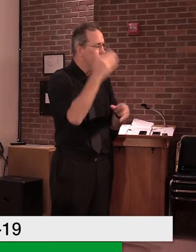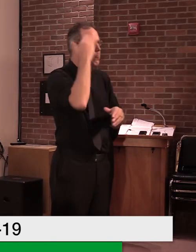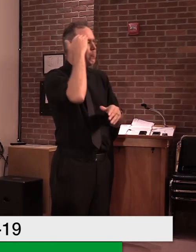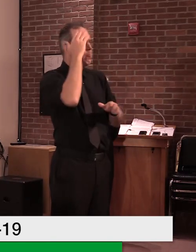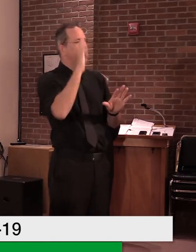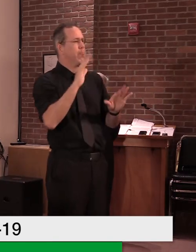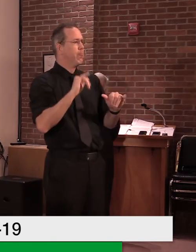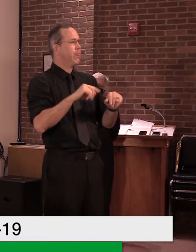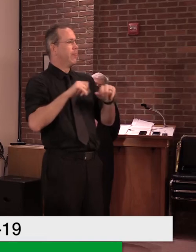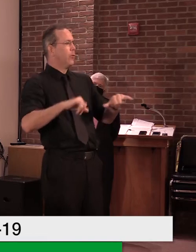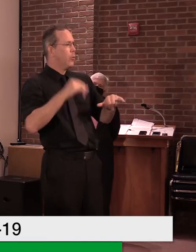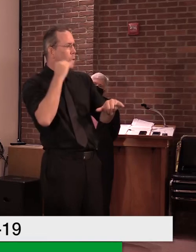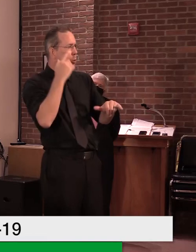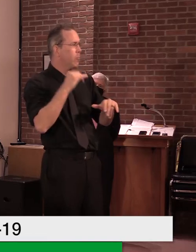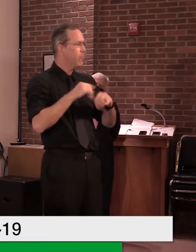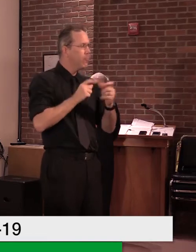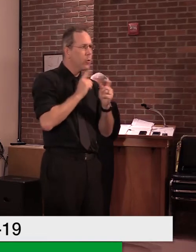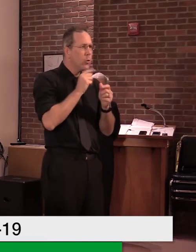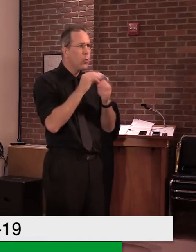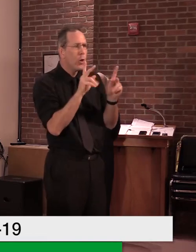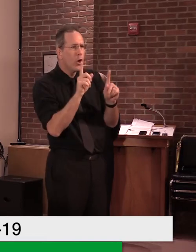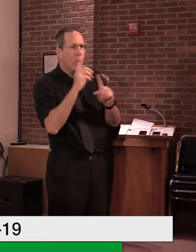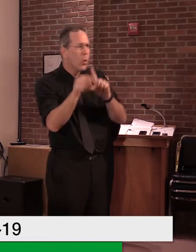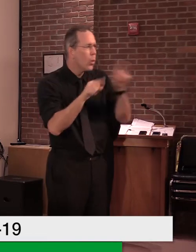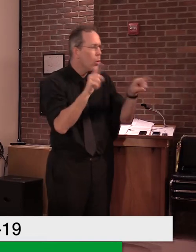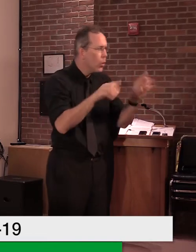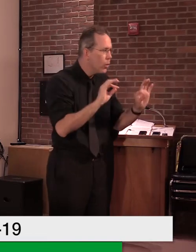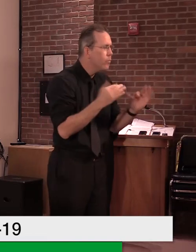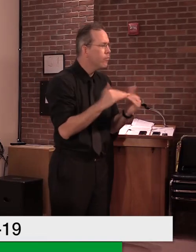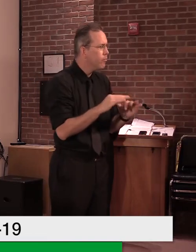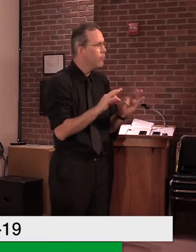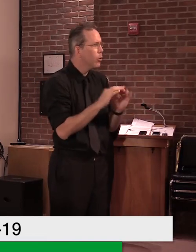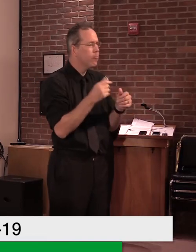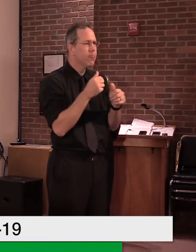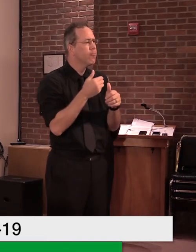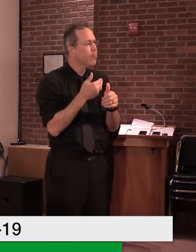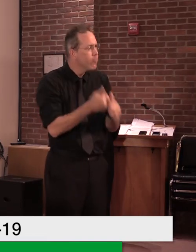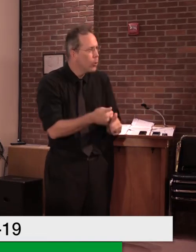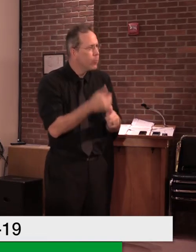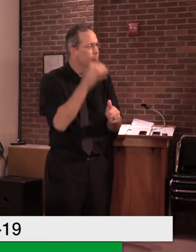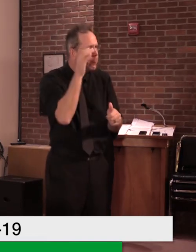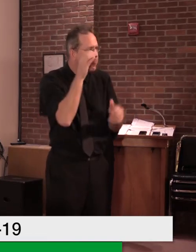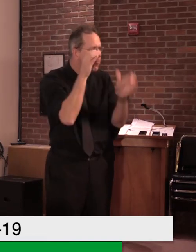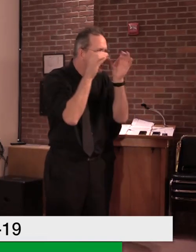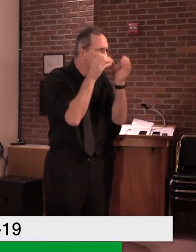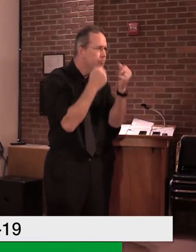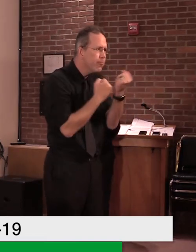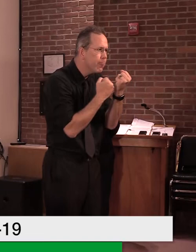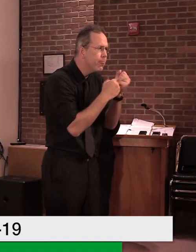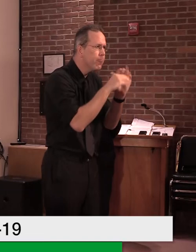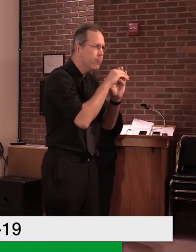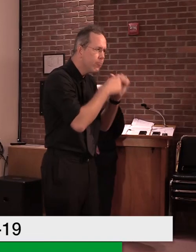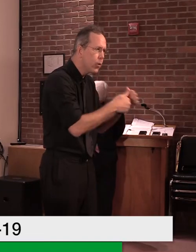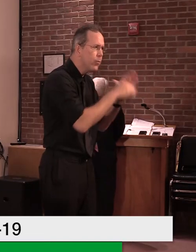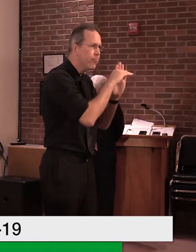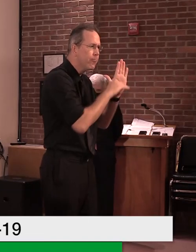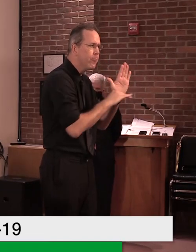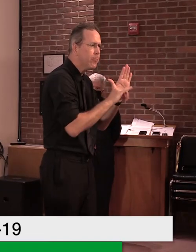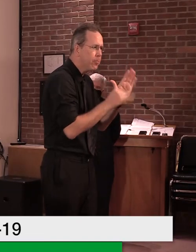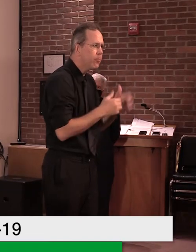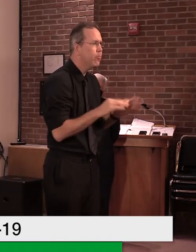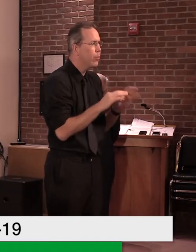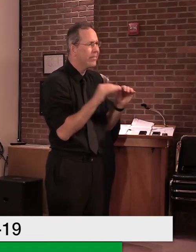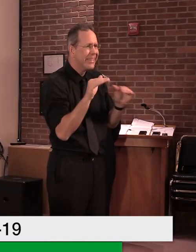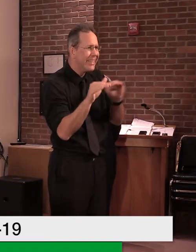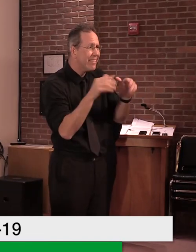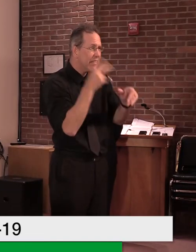have high compliance, but we need more compliance right now. We need to make sure that the more we've learned about this, the